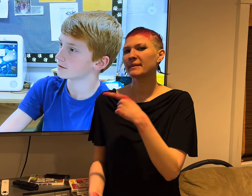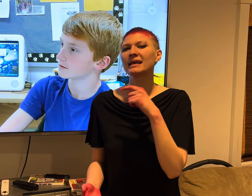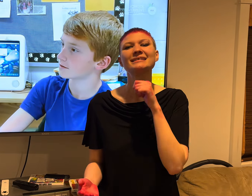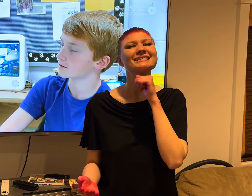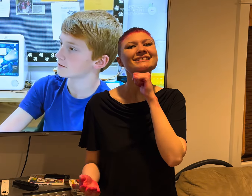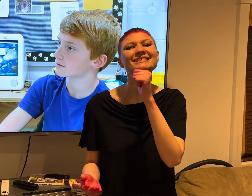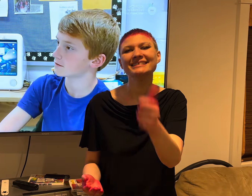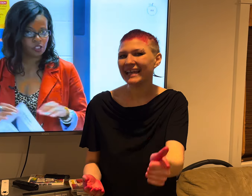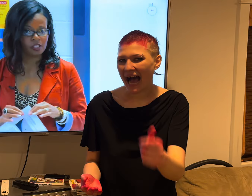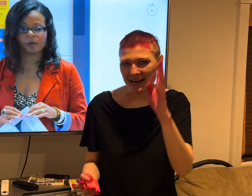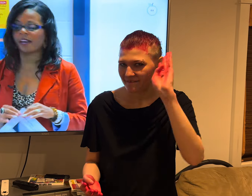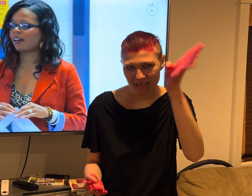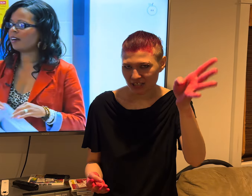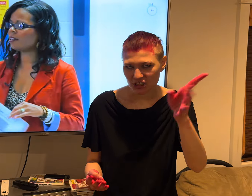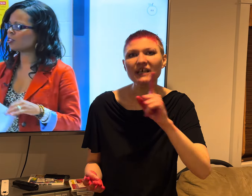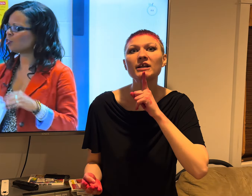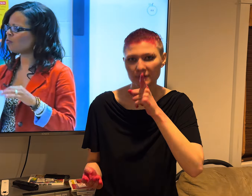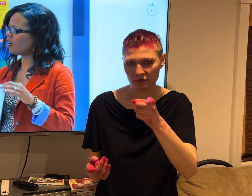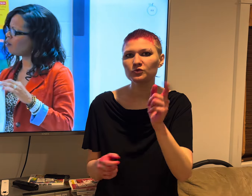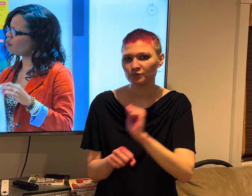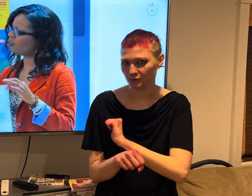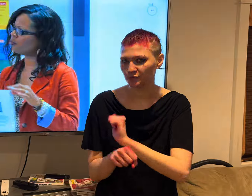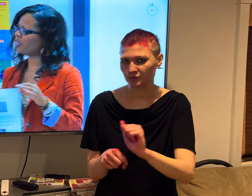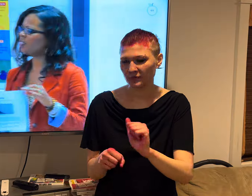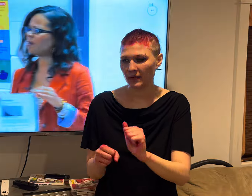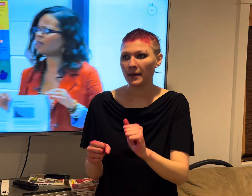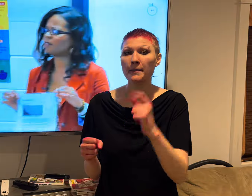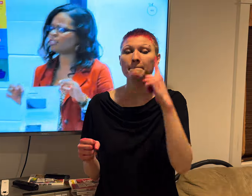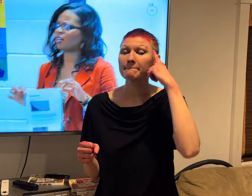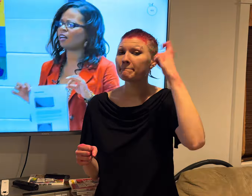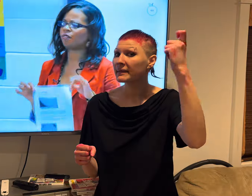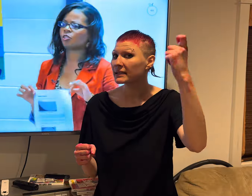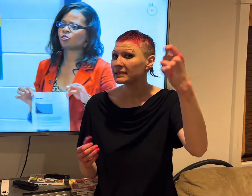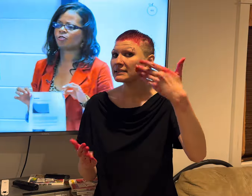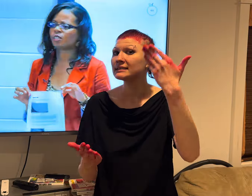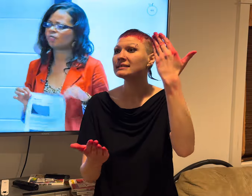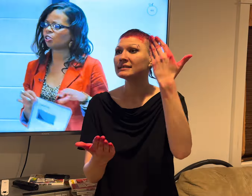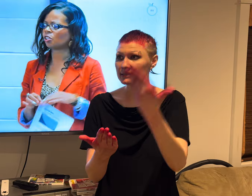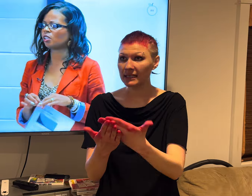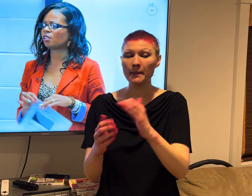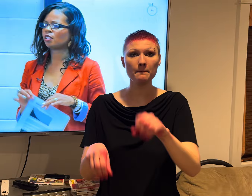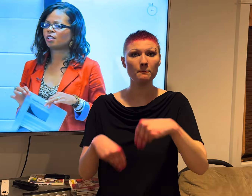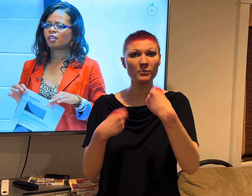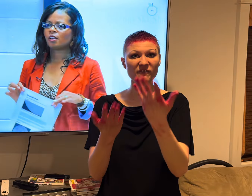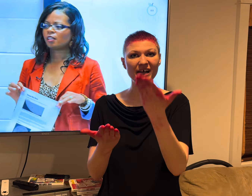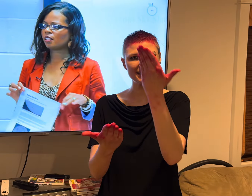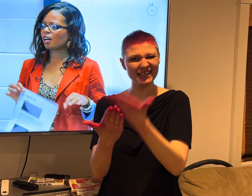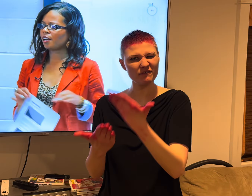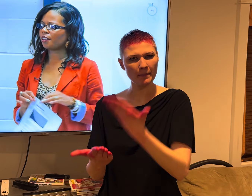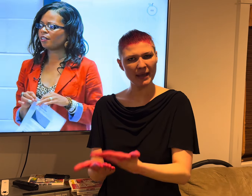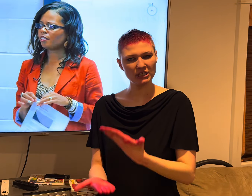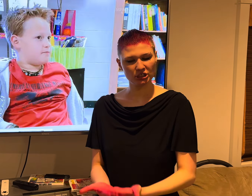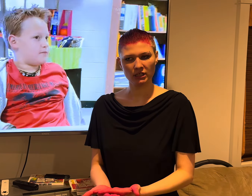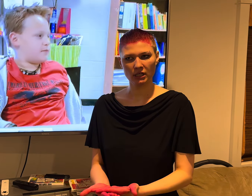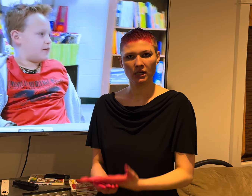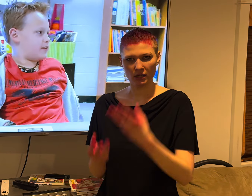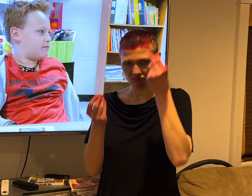provides information, okay? How else do you know if when you're reading something if it's nonfiction or if it's fiction? Connor.